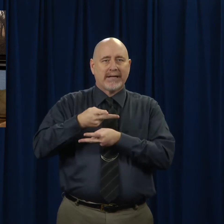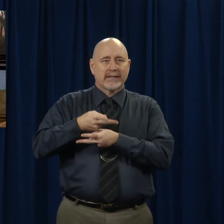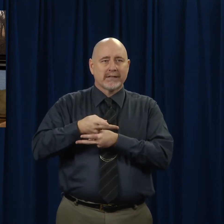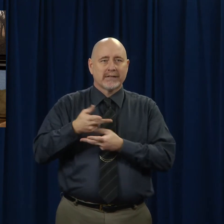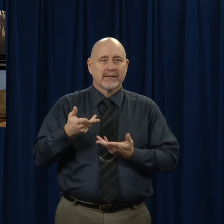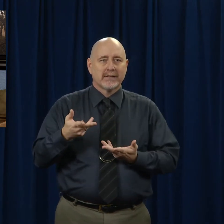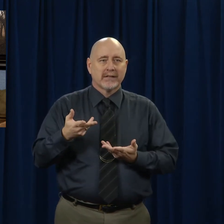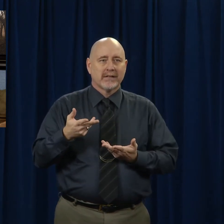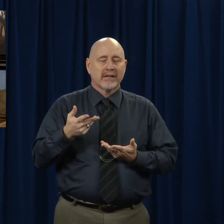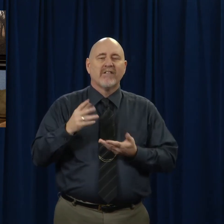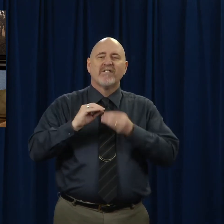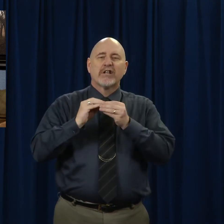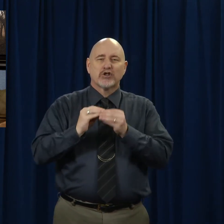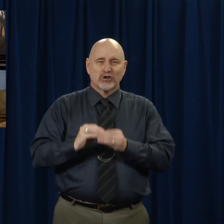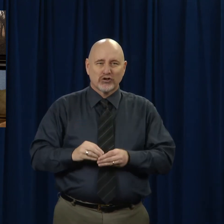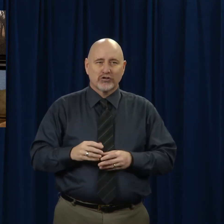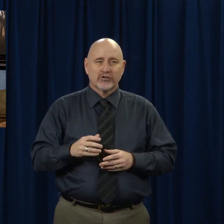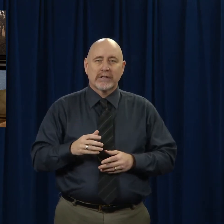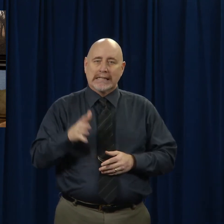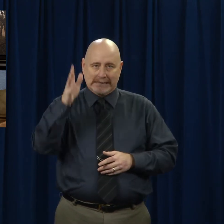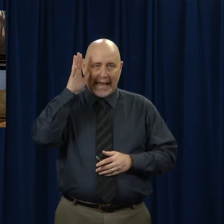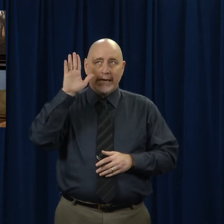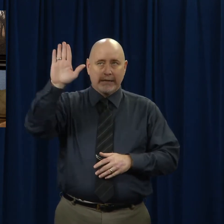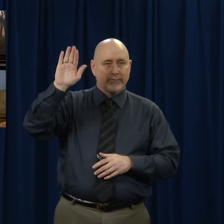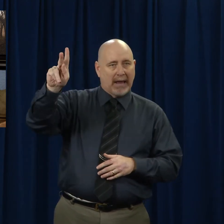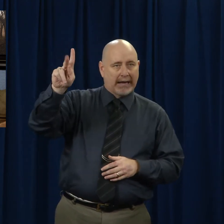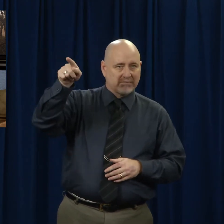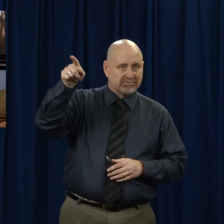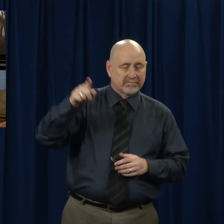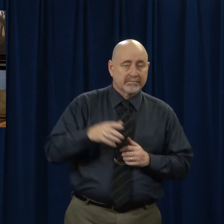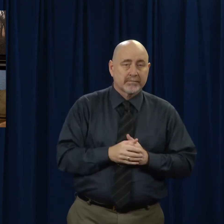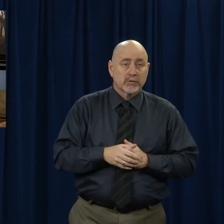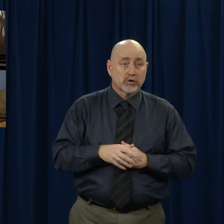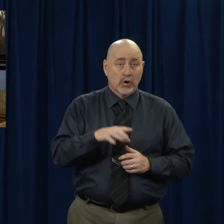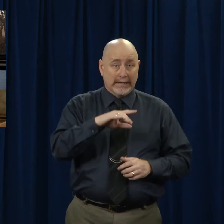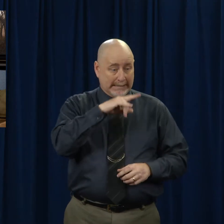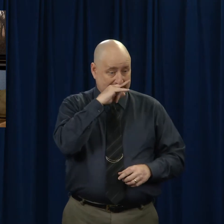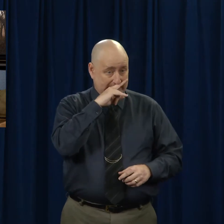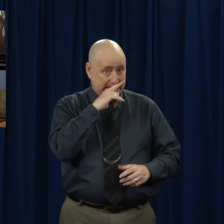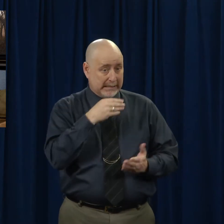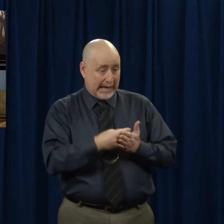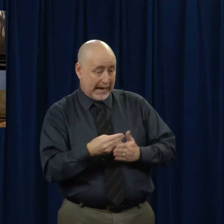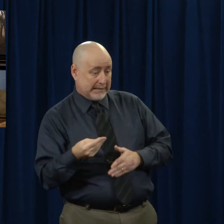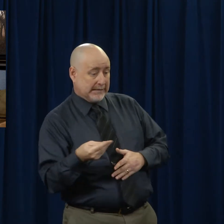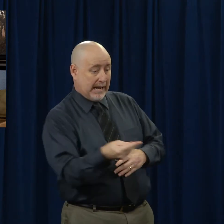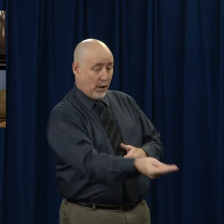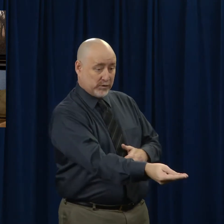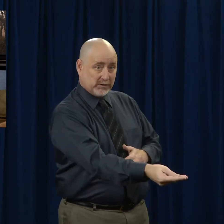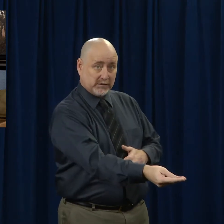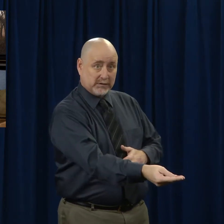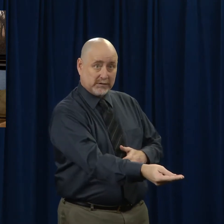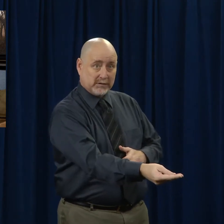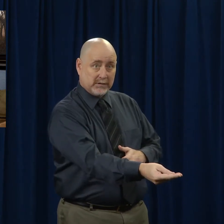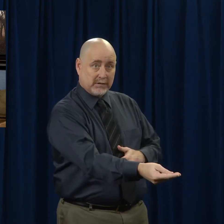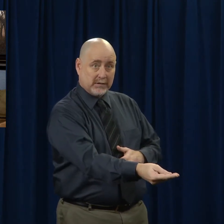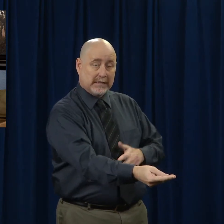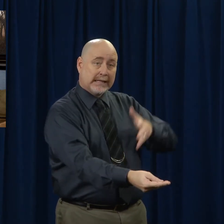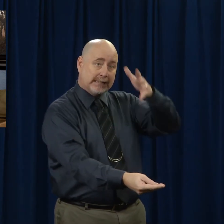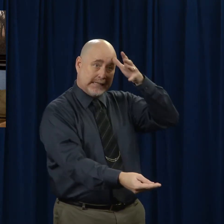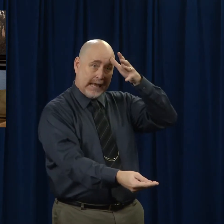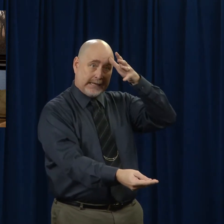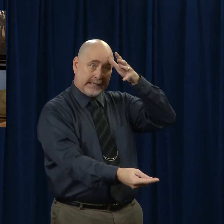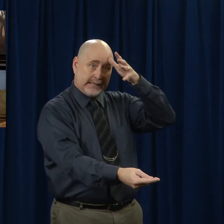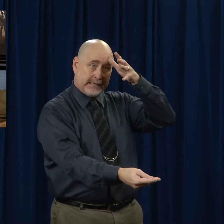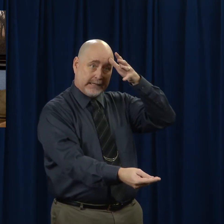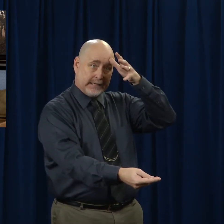keeping, the figures, and let Daddy be the bank. So when the child gets an allowance, then the daddy